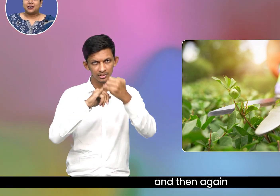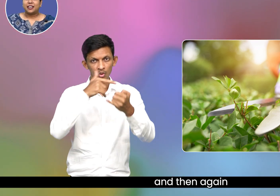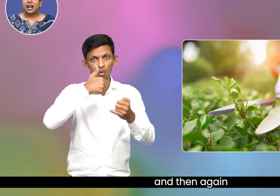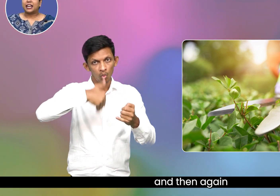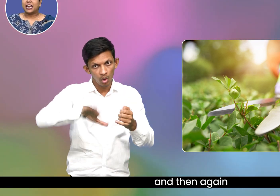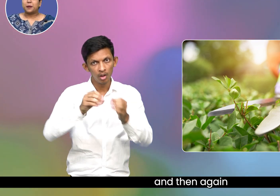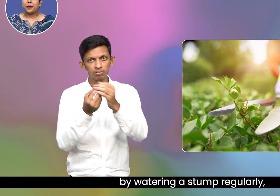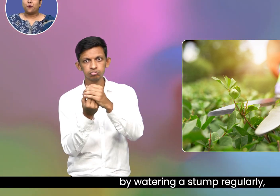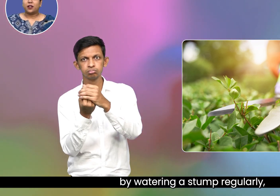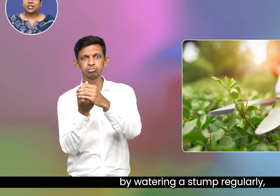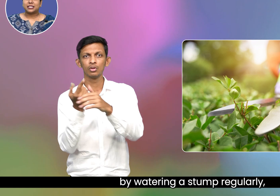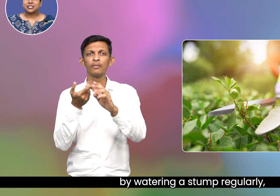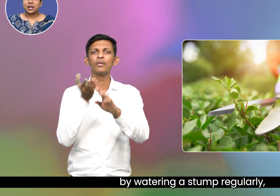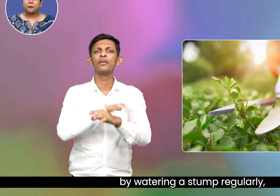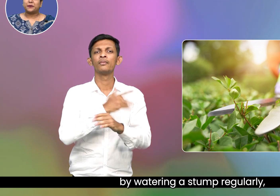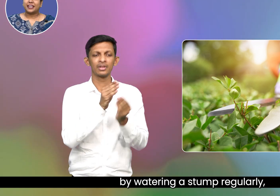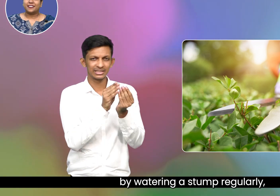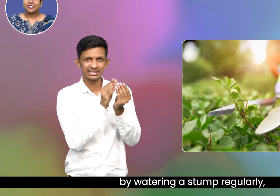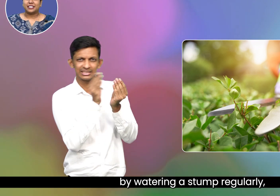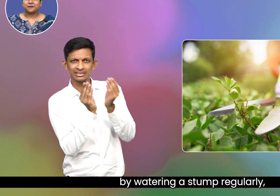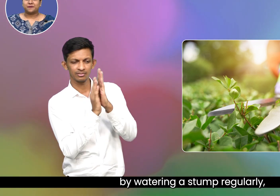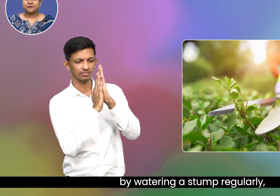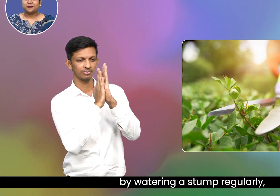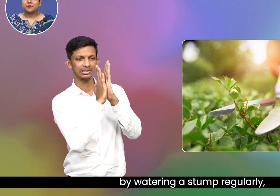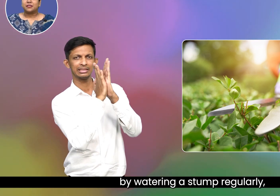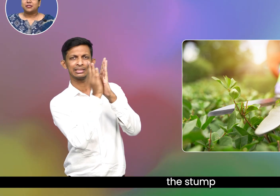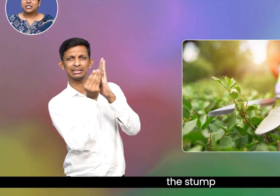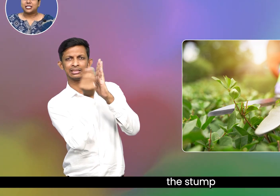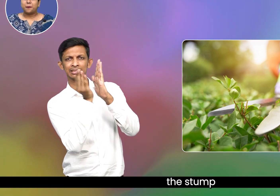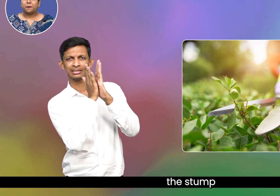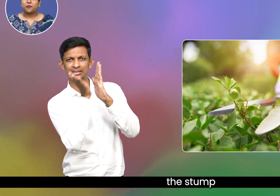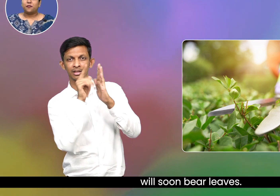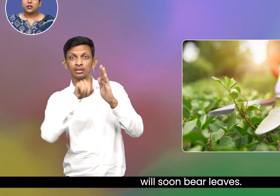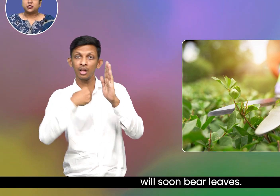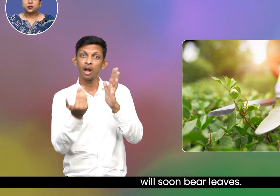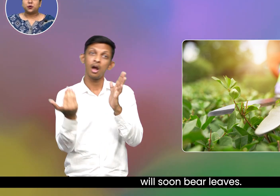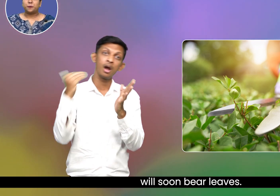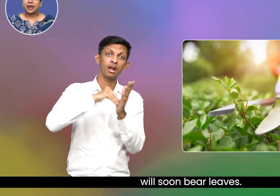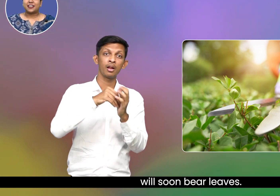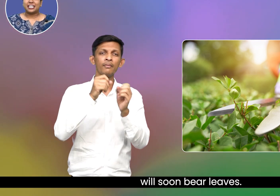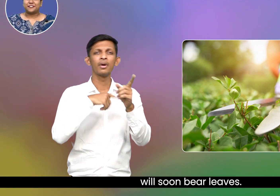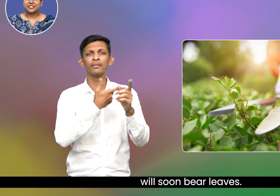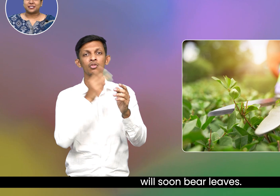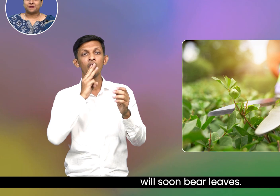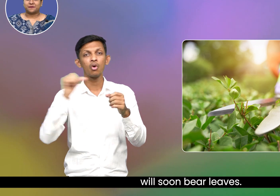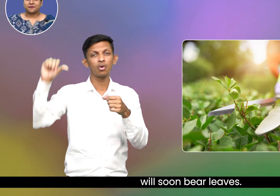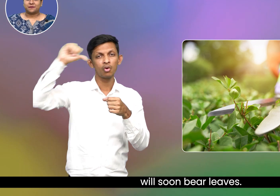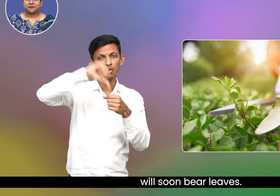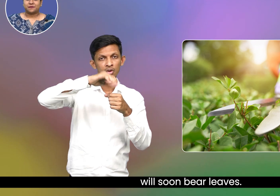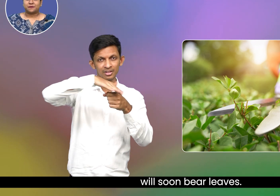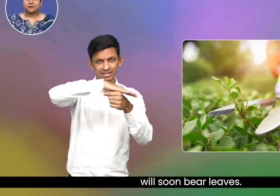and then again by watering the stump regularly. The stump will soon bear leaves.